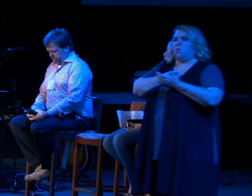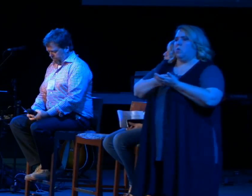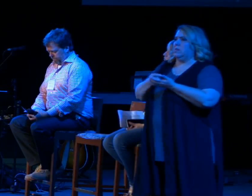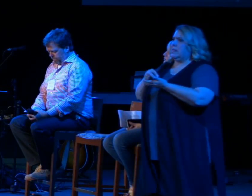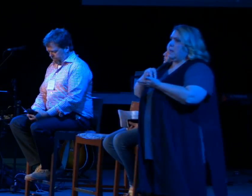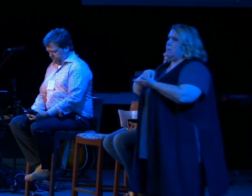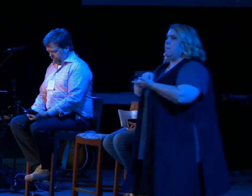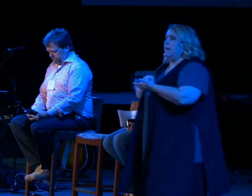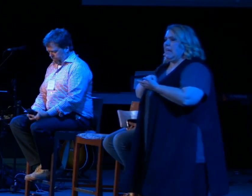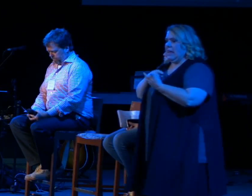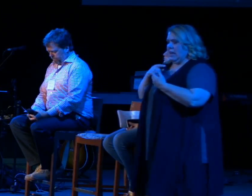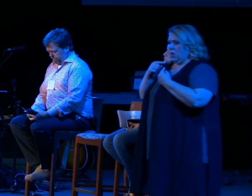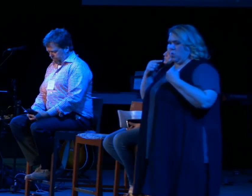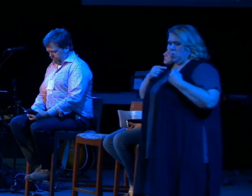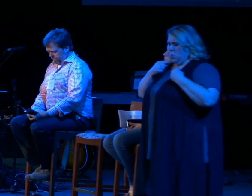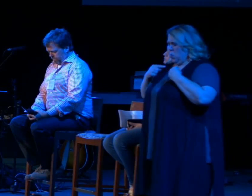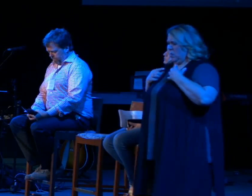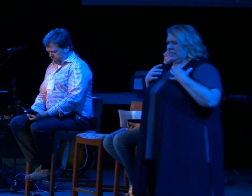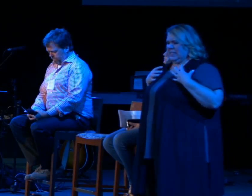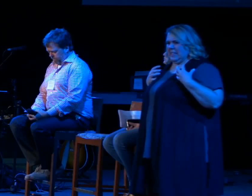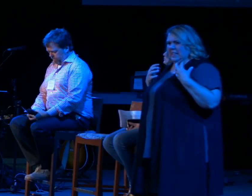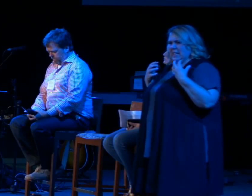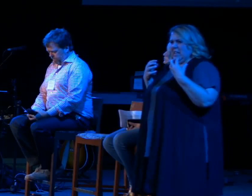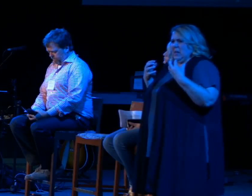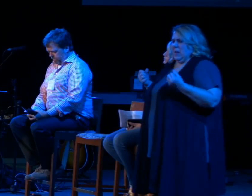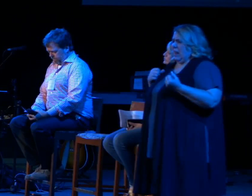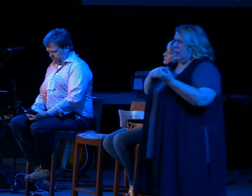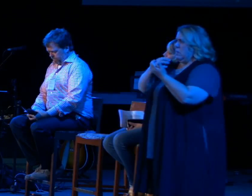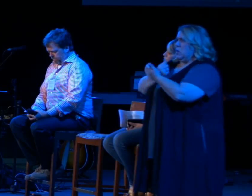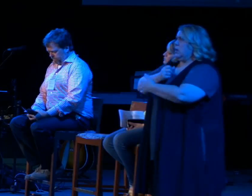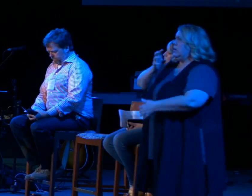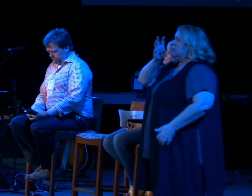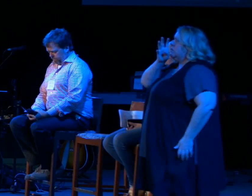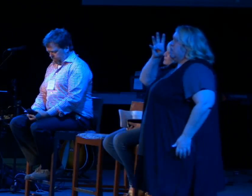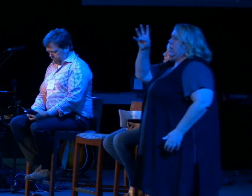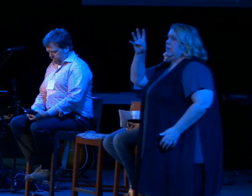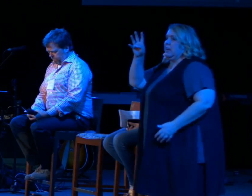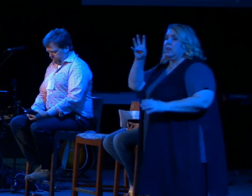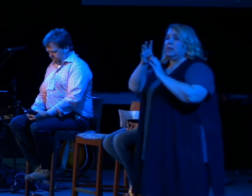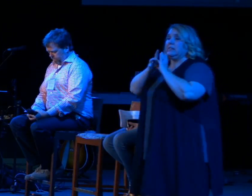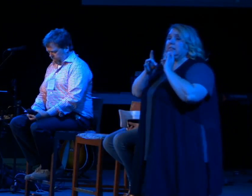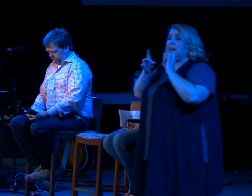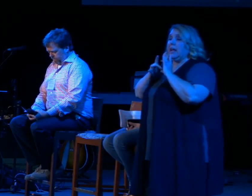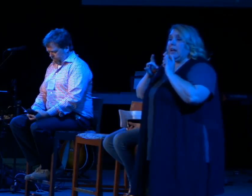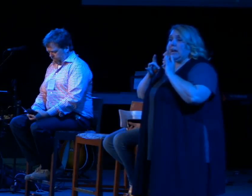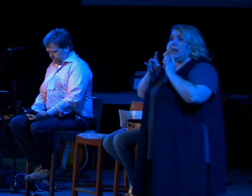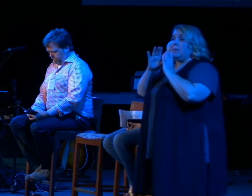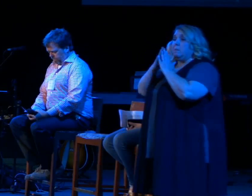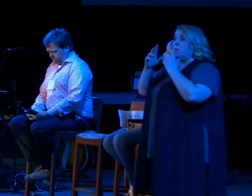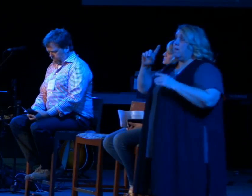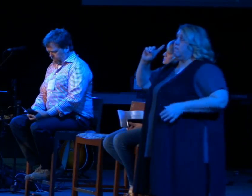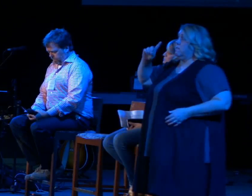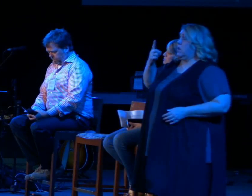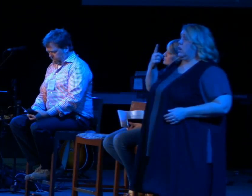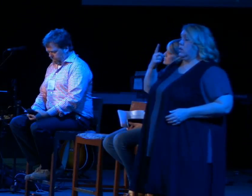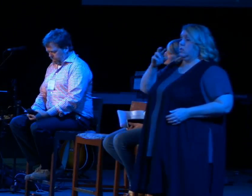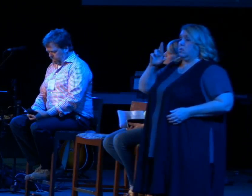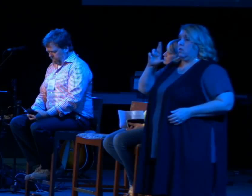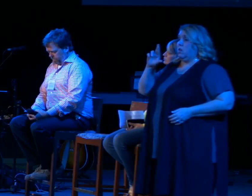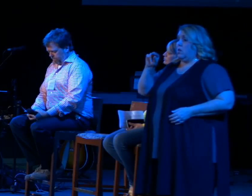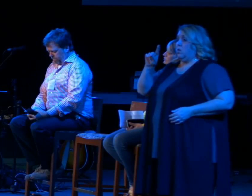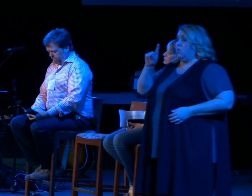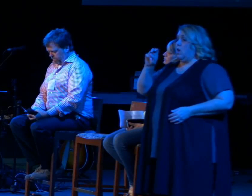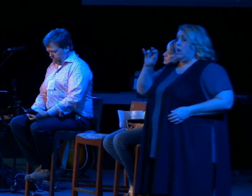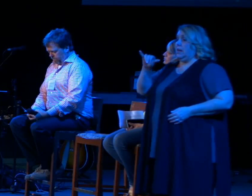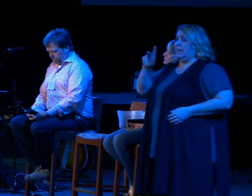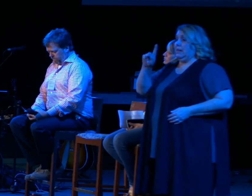day after his wounds had healed and he had an opportunity to speak out, he said these words in the book of 1 Rodney King,